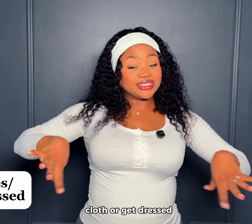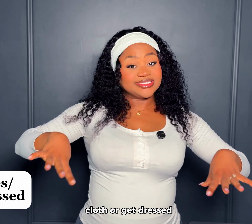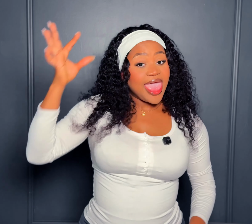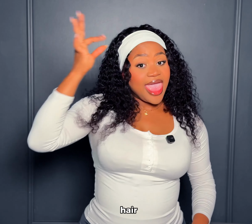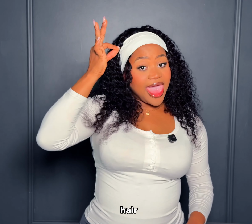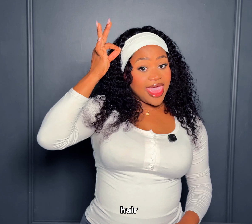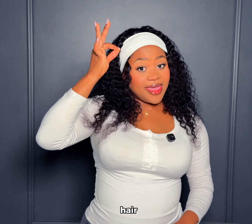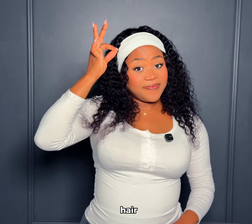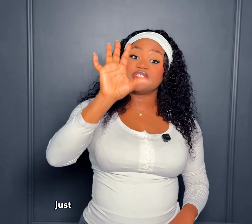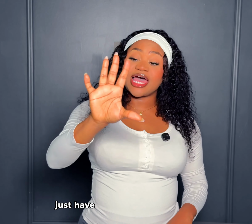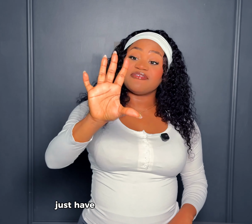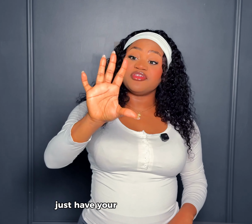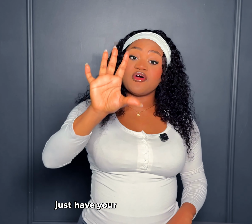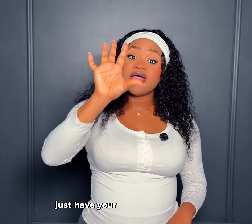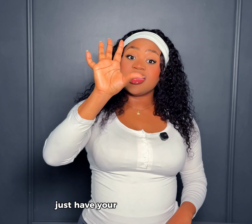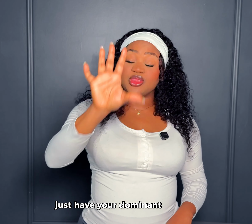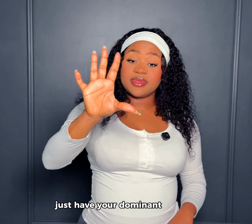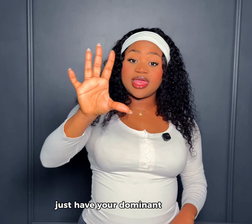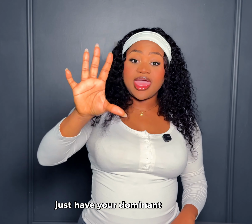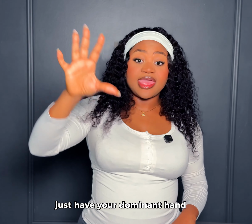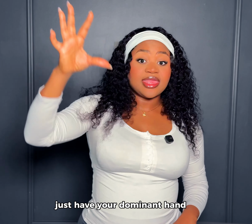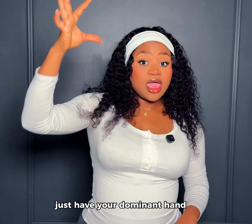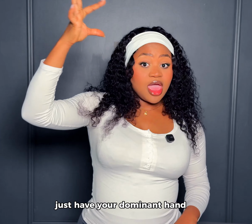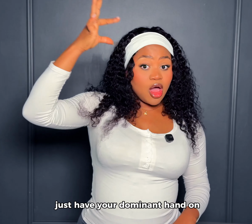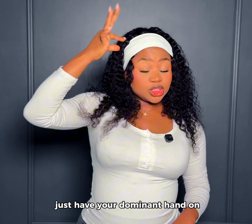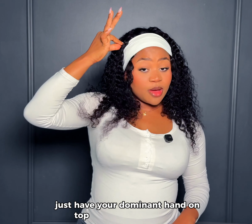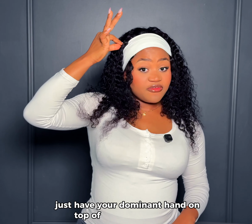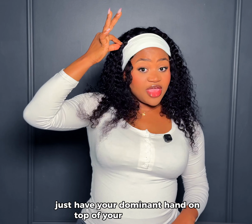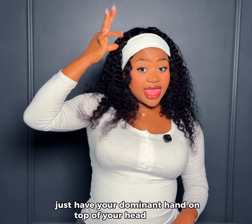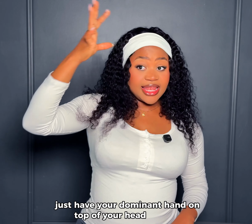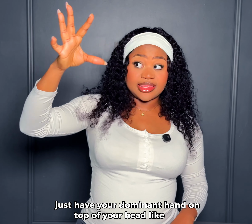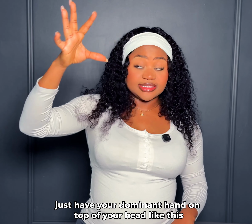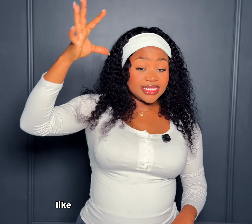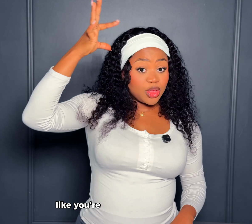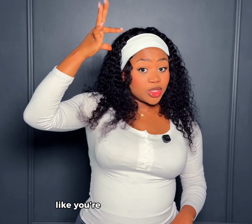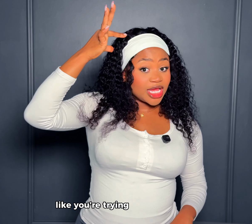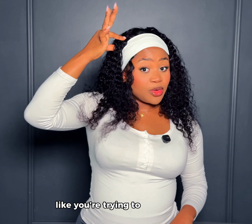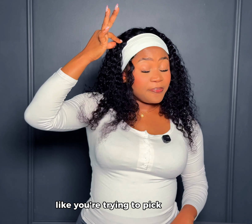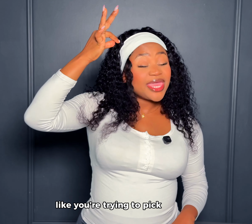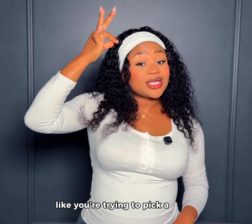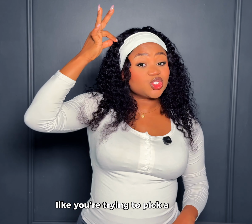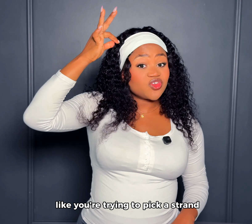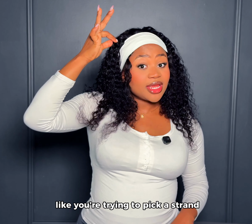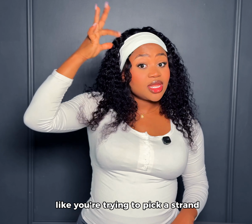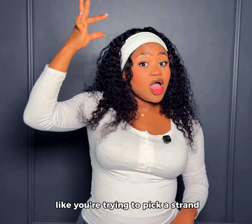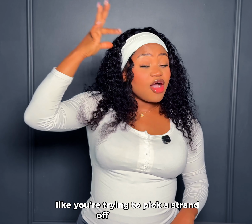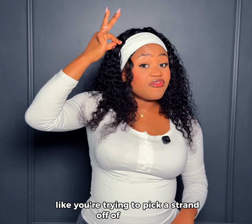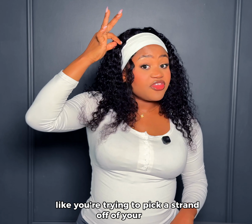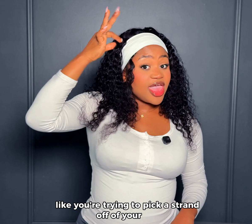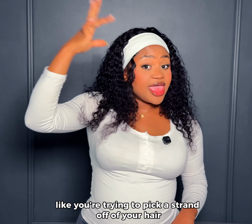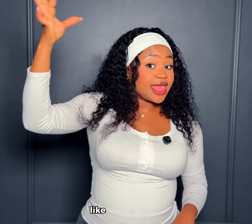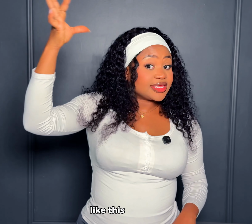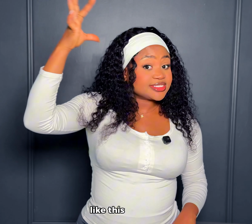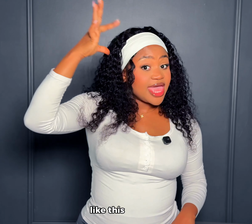dressed. Hair. Just have your dominant hand on top of your head like this, like you're trying to pick a strand off of your hair like this.